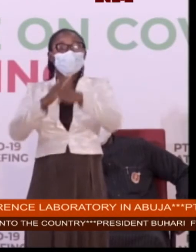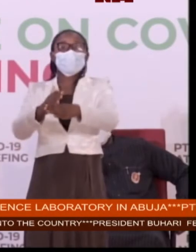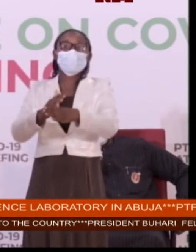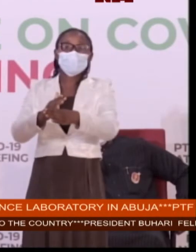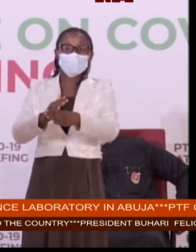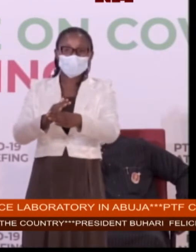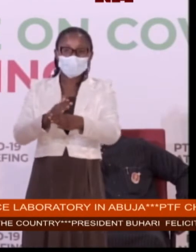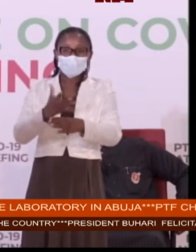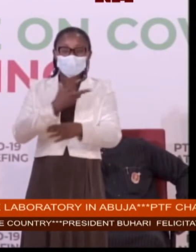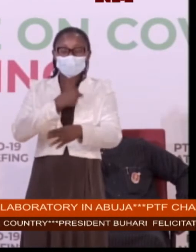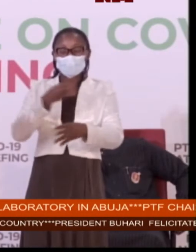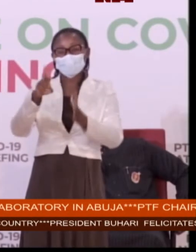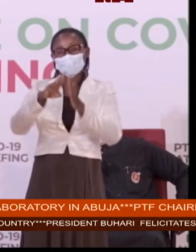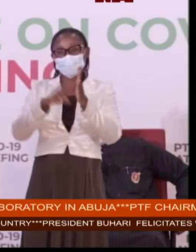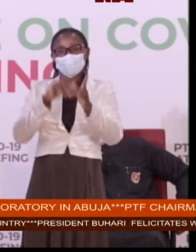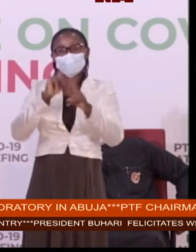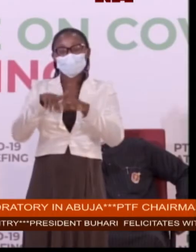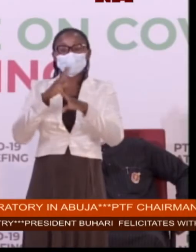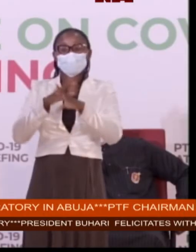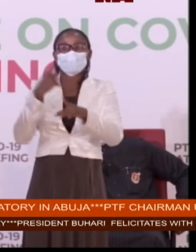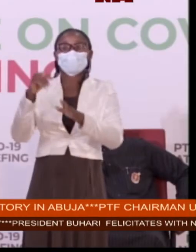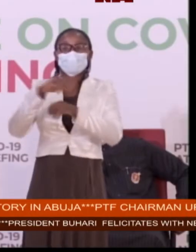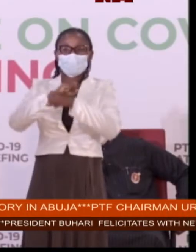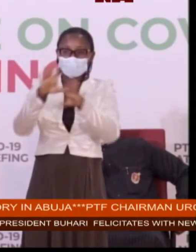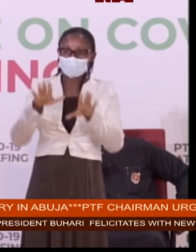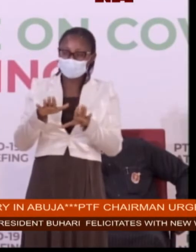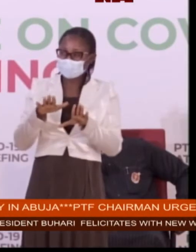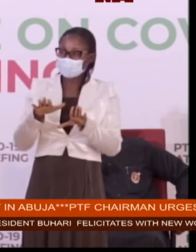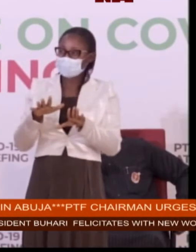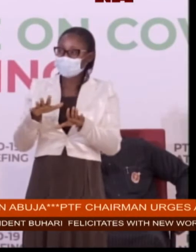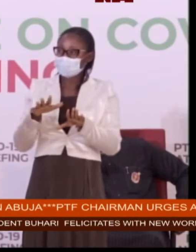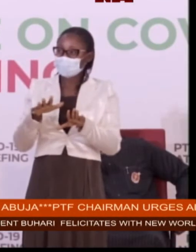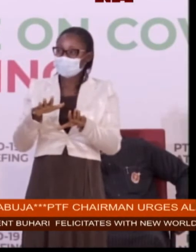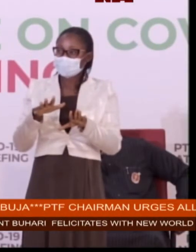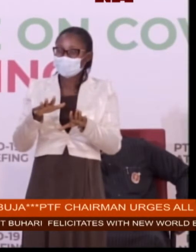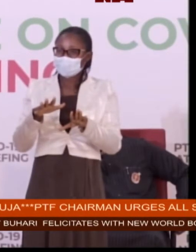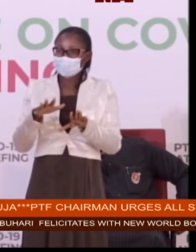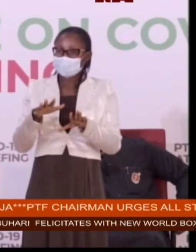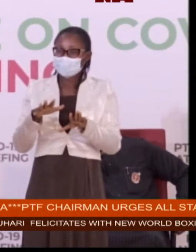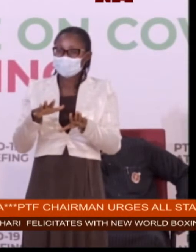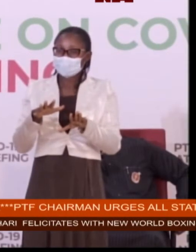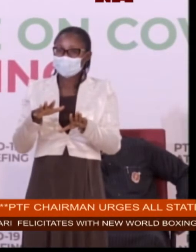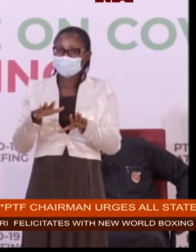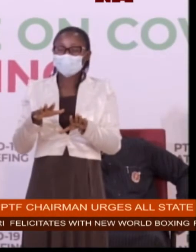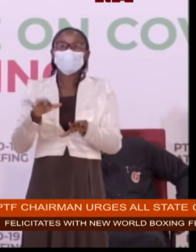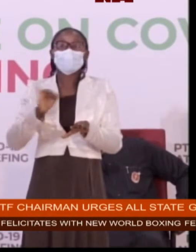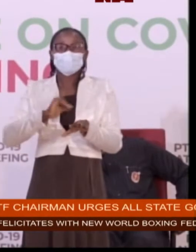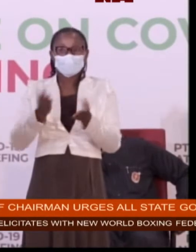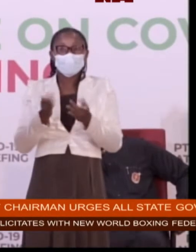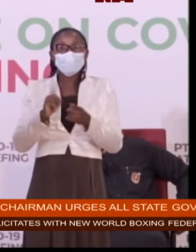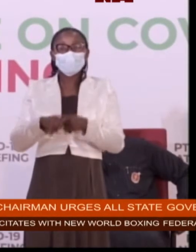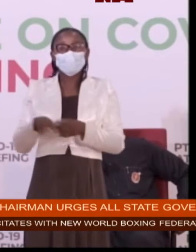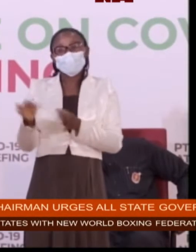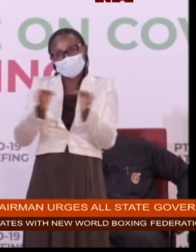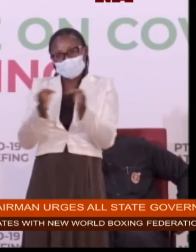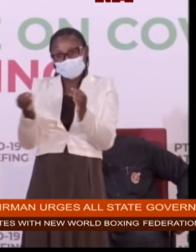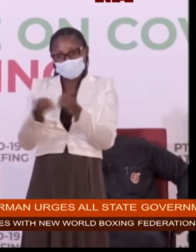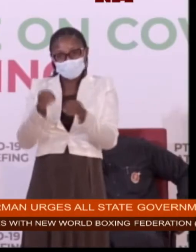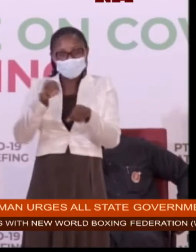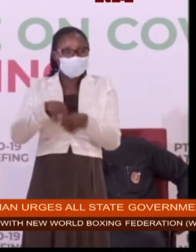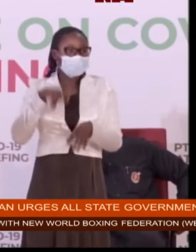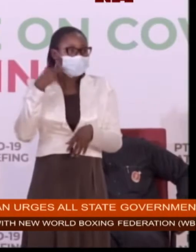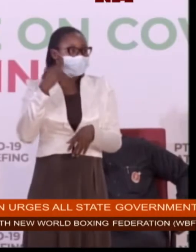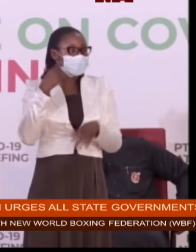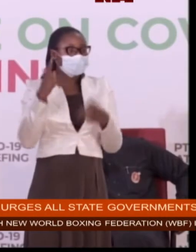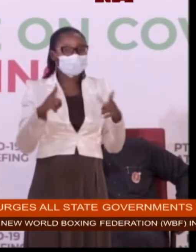the guidelines in containing this virus. The balance of my remarks will be in Hausa for the purpose of our Hausa